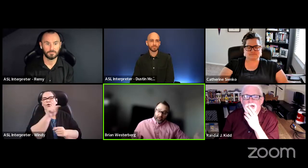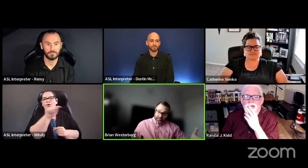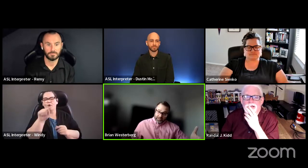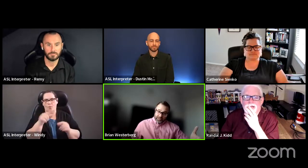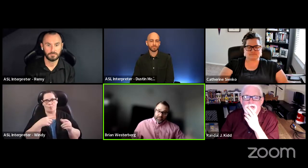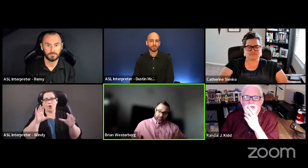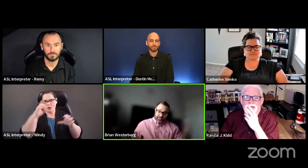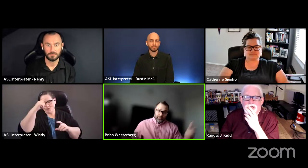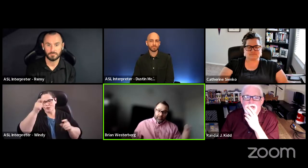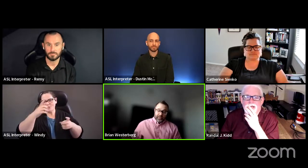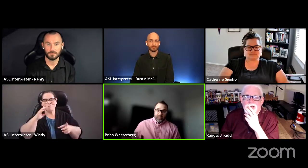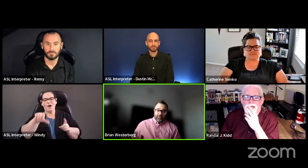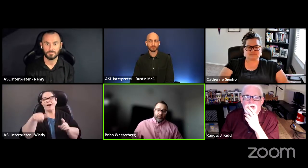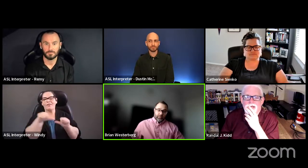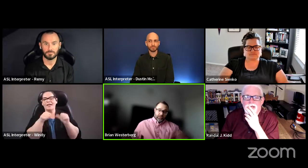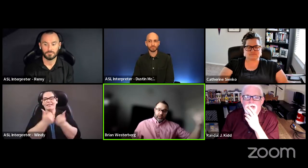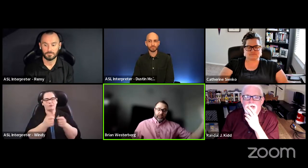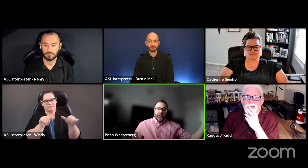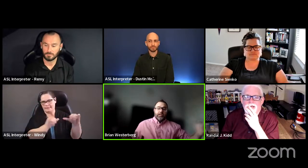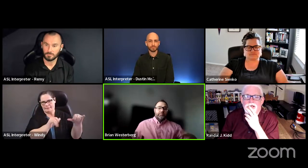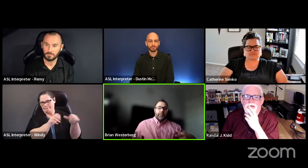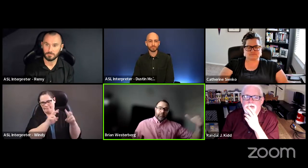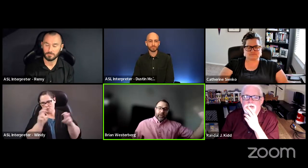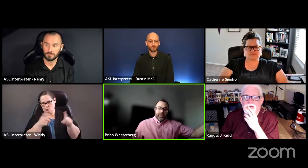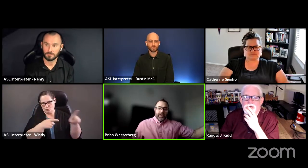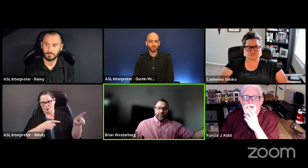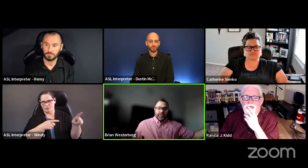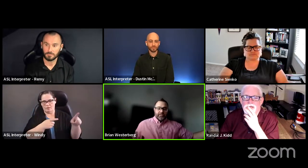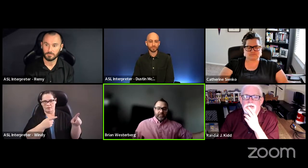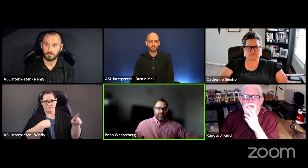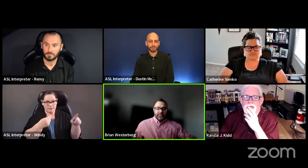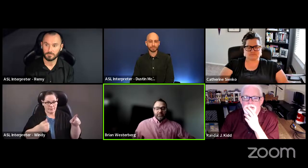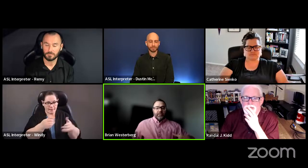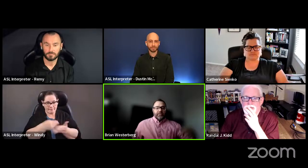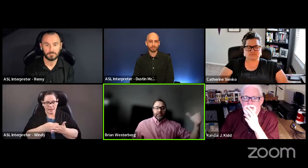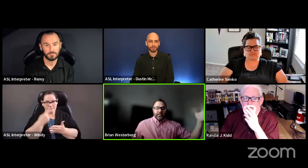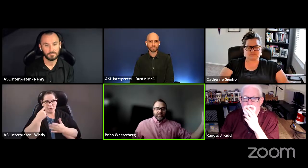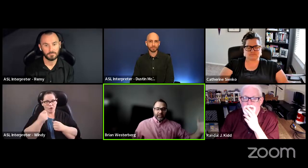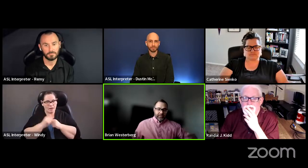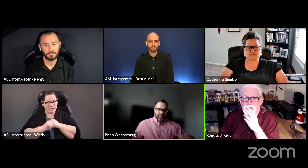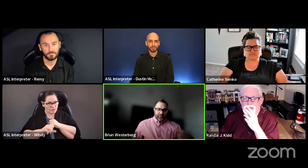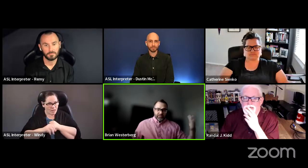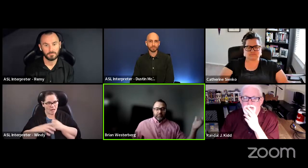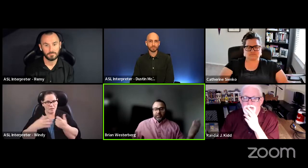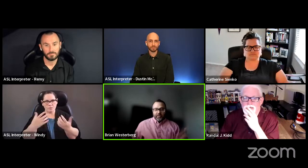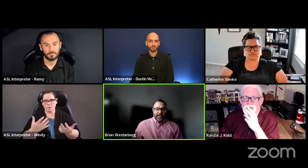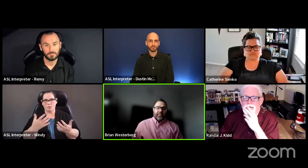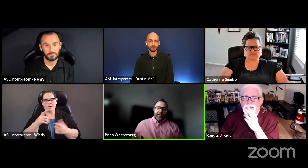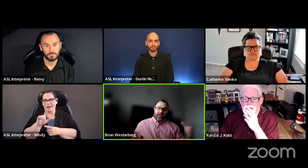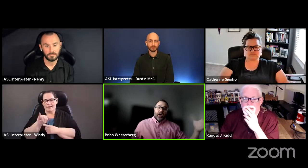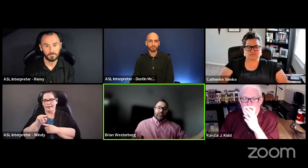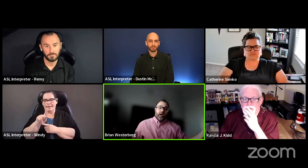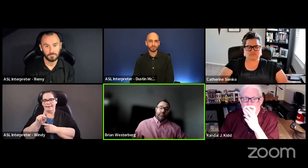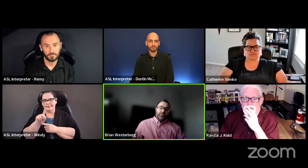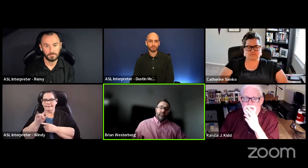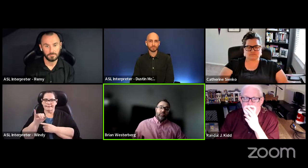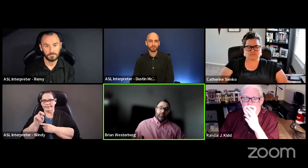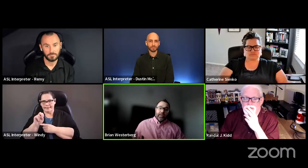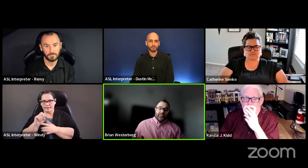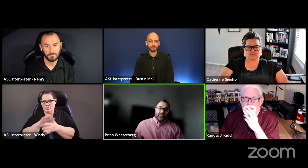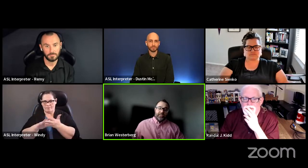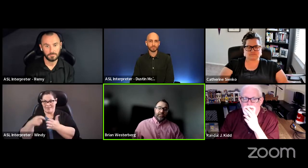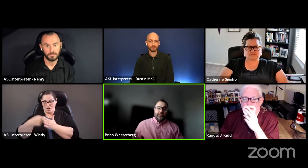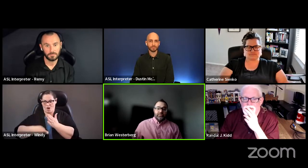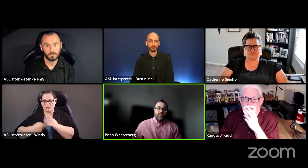directors for other agencies too, and the same thing, like whether we're spending money on advertising on LinkedIn or something like that, that cost comes